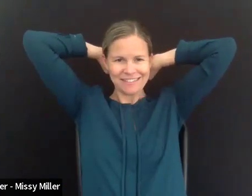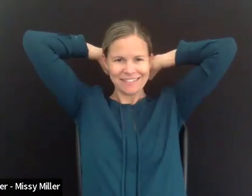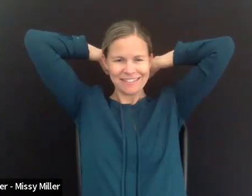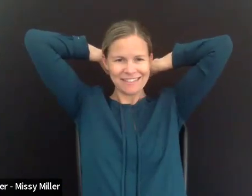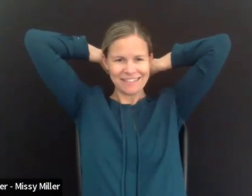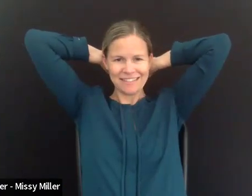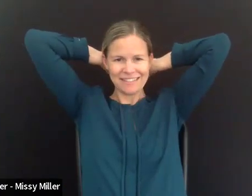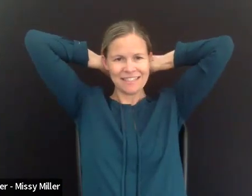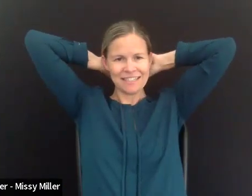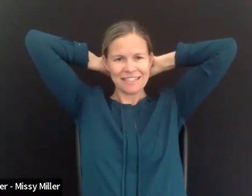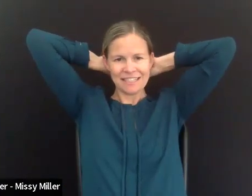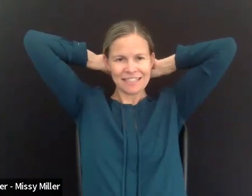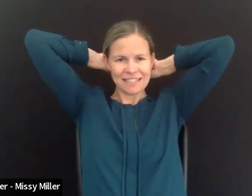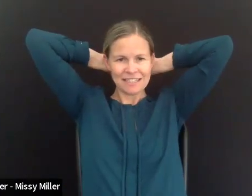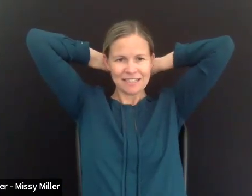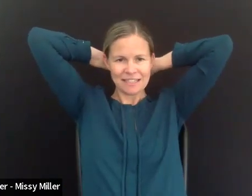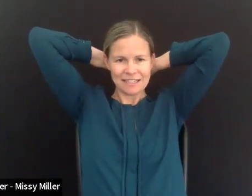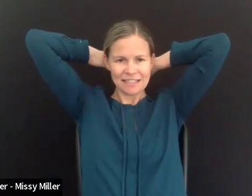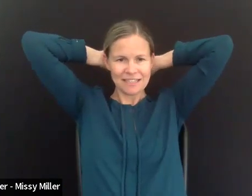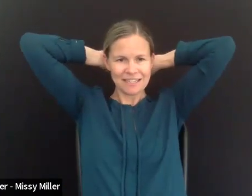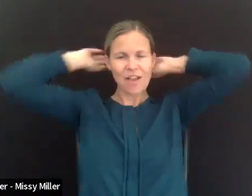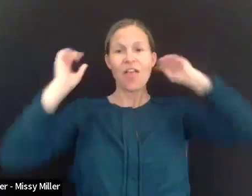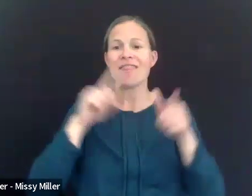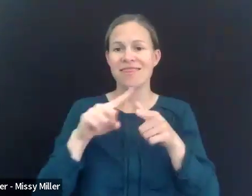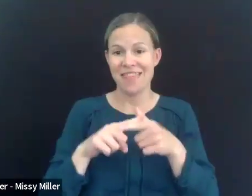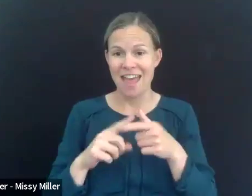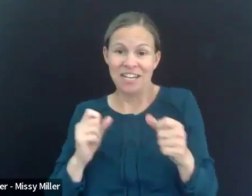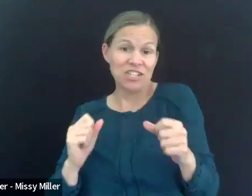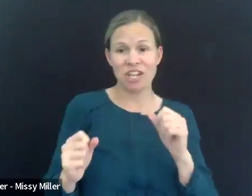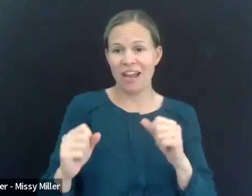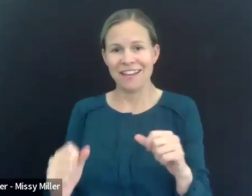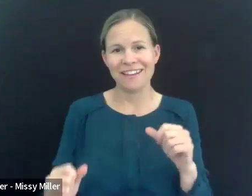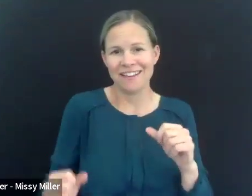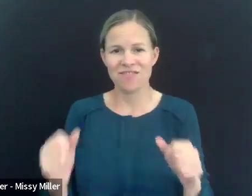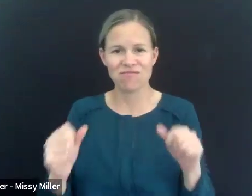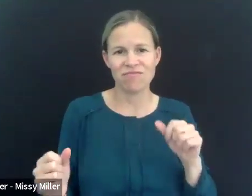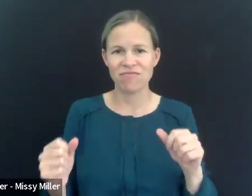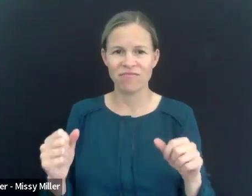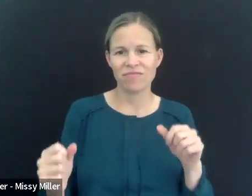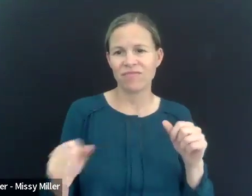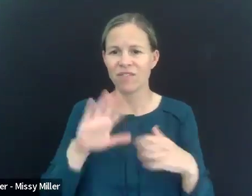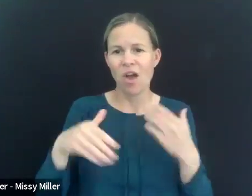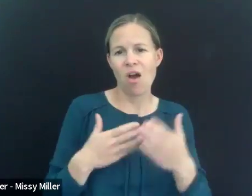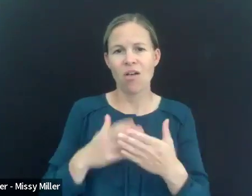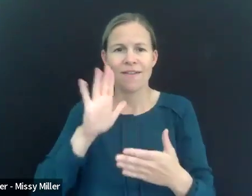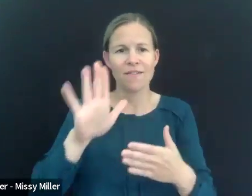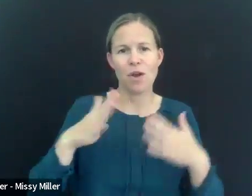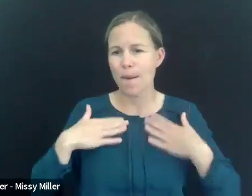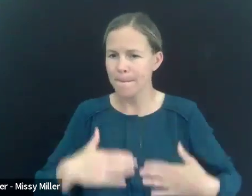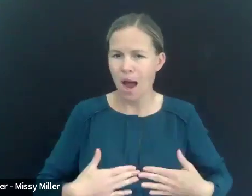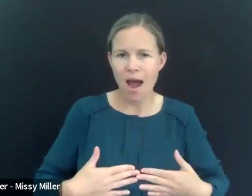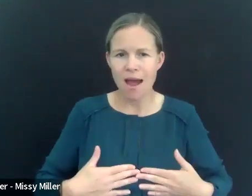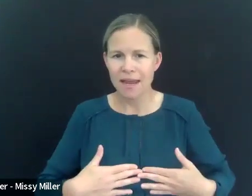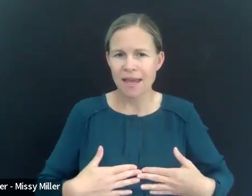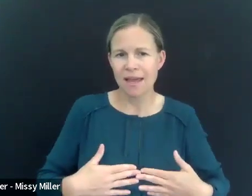And then I would invite you to shake. And we're shaking here, white supremacy, and all it does to